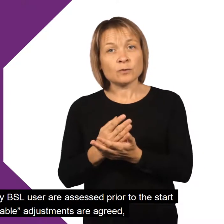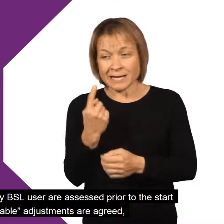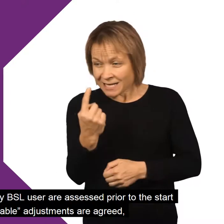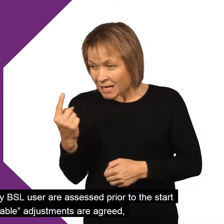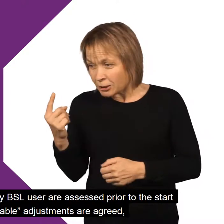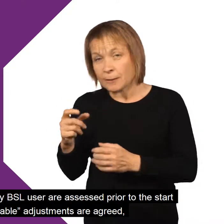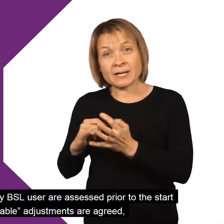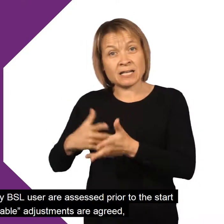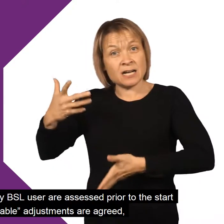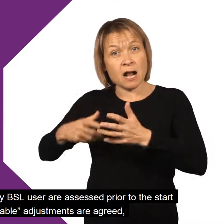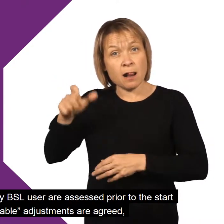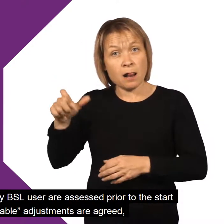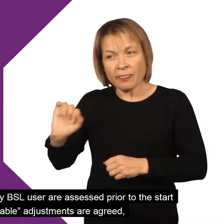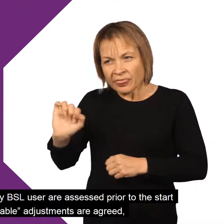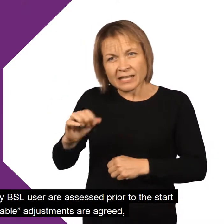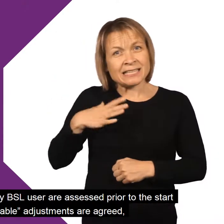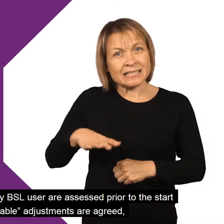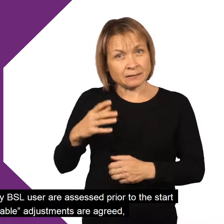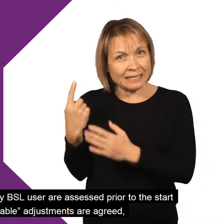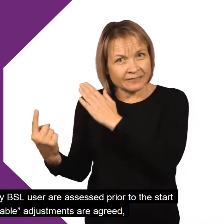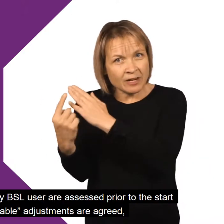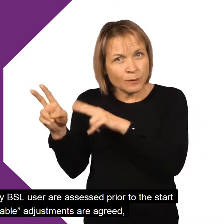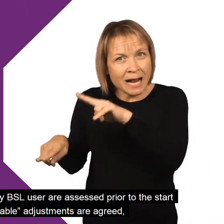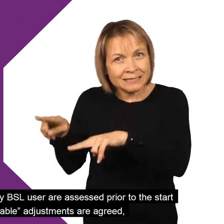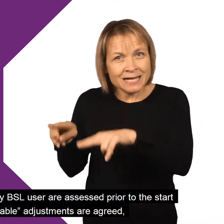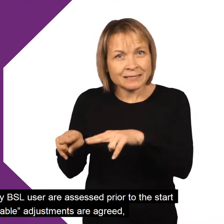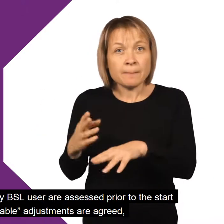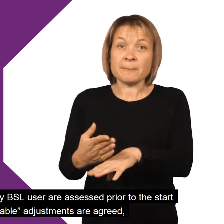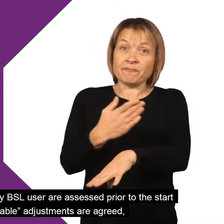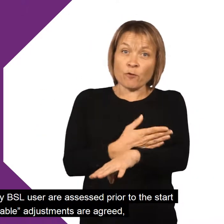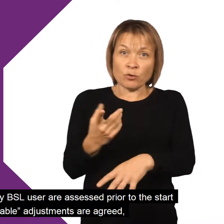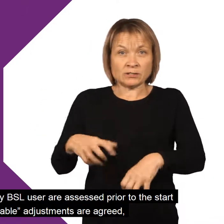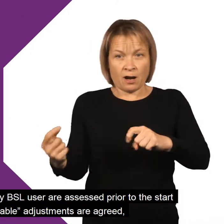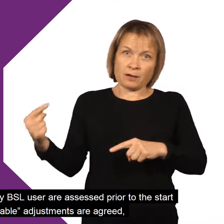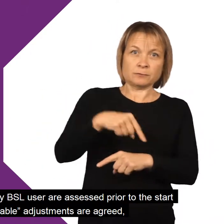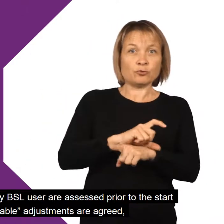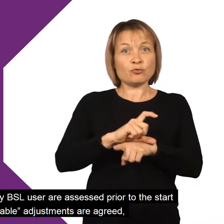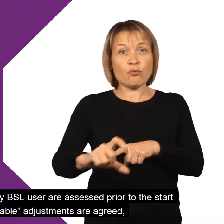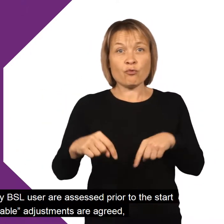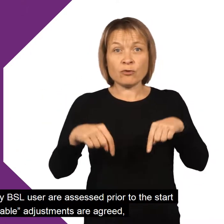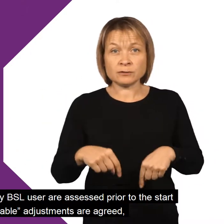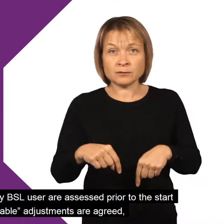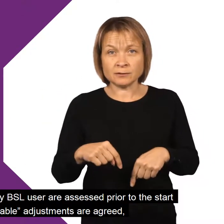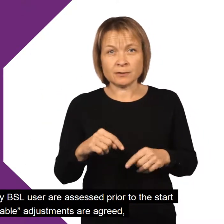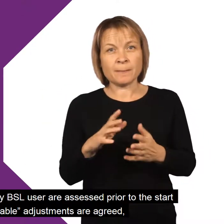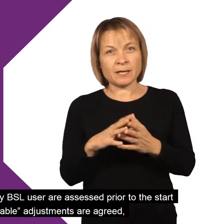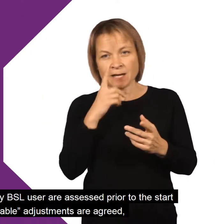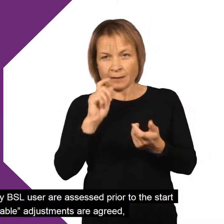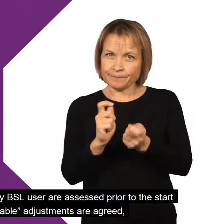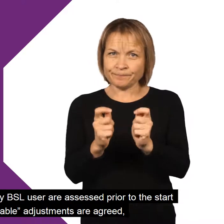Ensuring that the needs of every BSL user are assessed prior to the start of their course And that reasonable